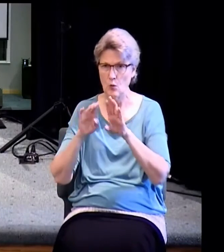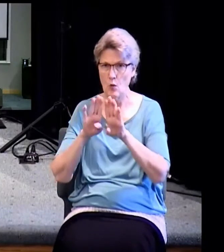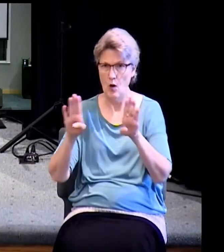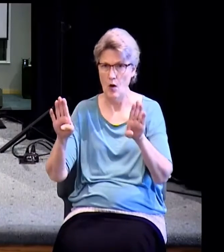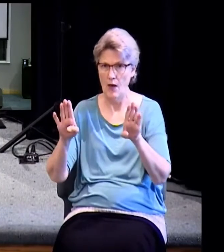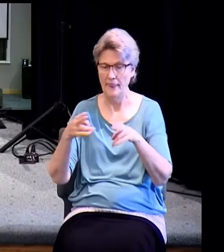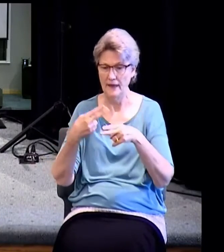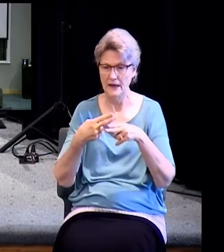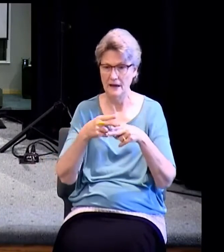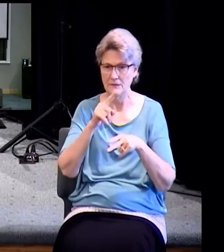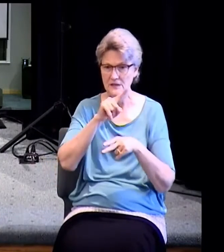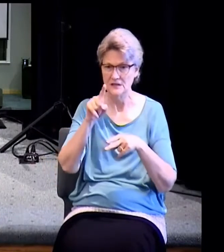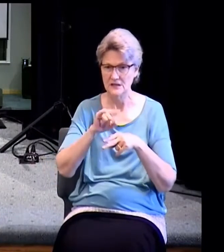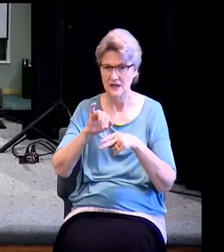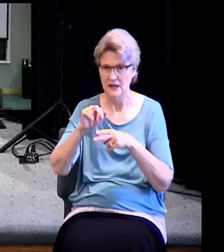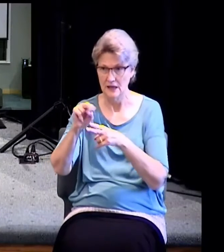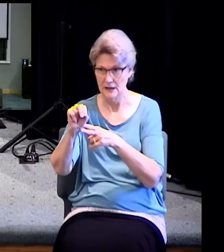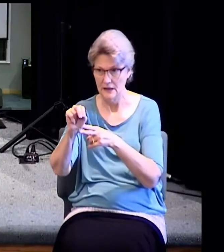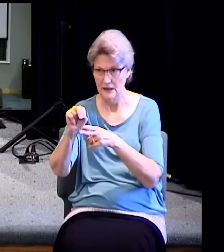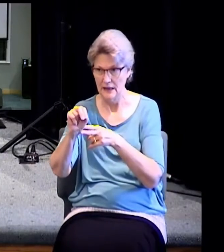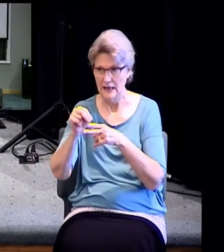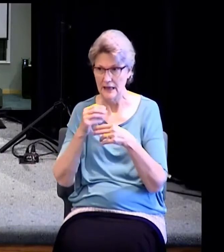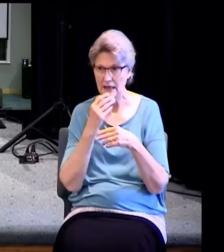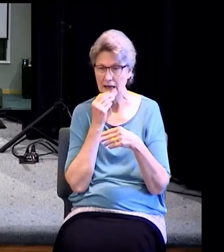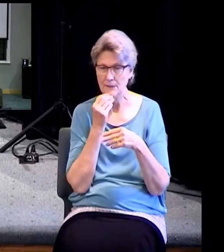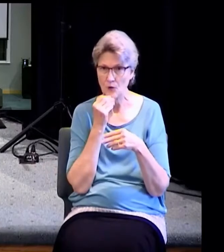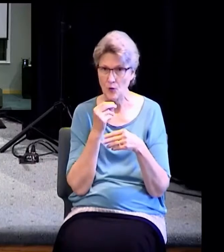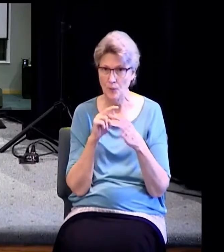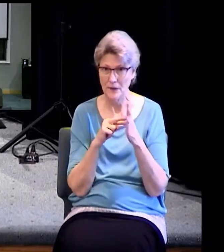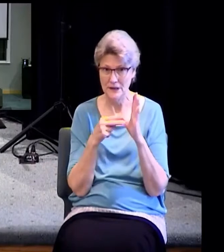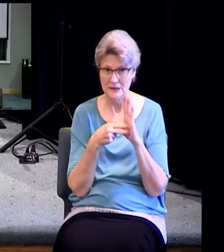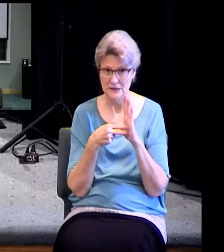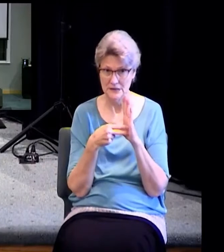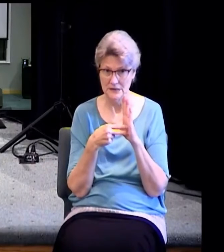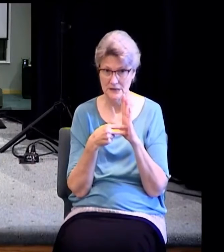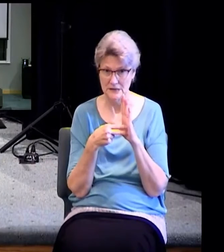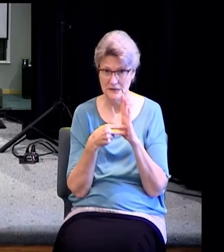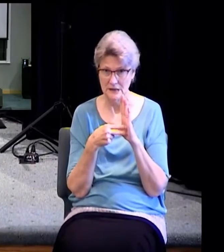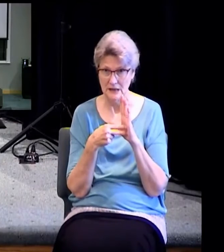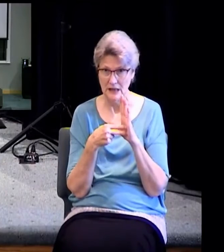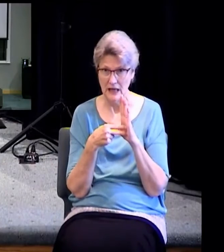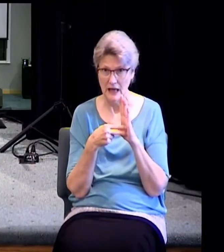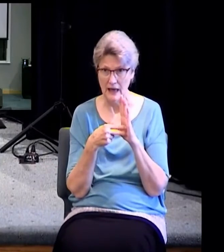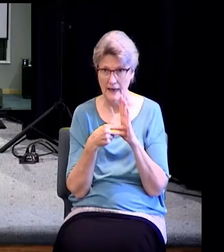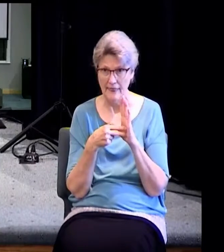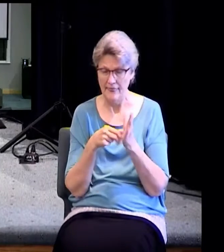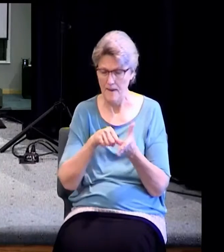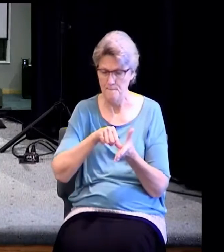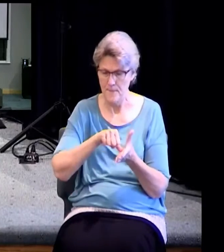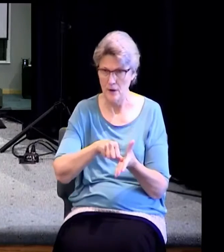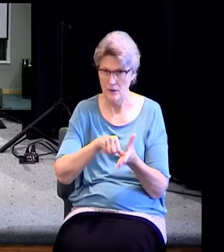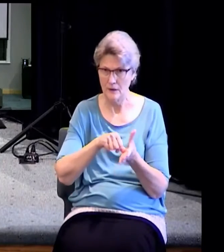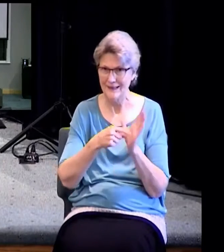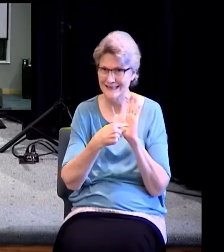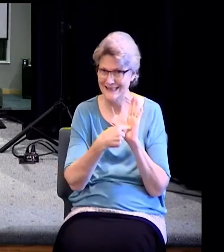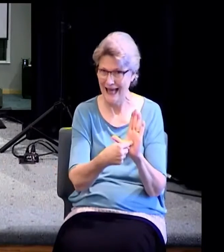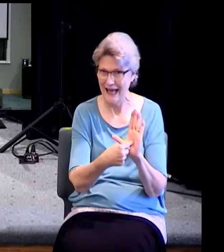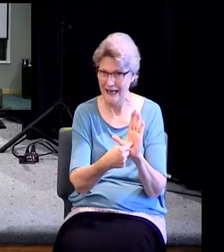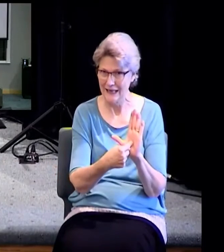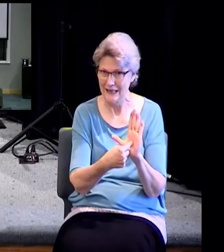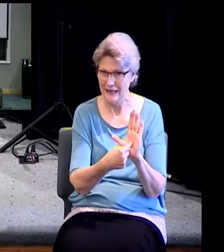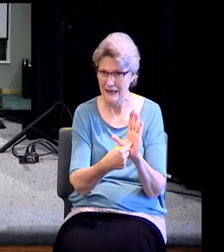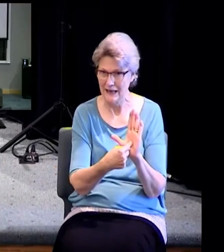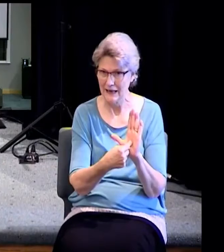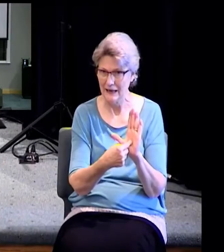The name Zion in Hebrew, it's Siyun. It means the mark, the sign,